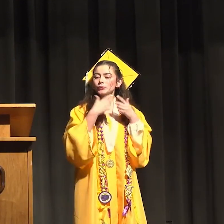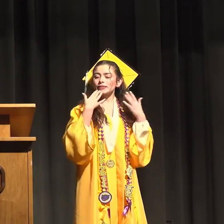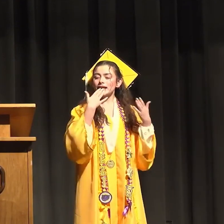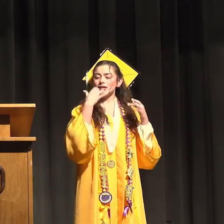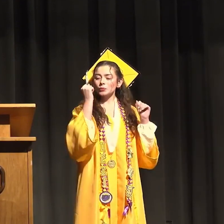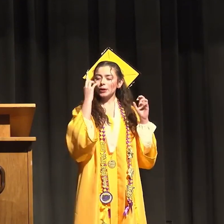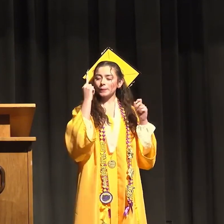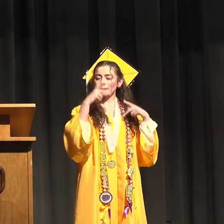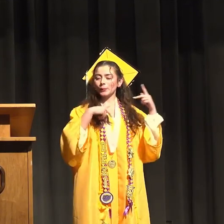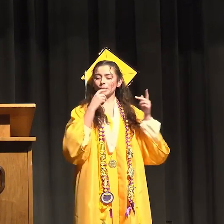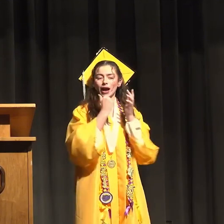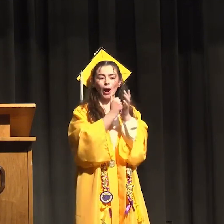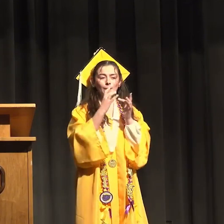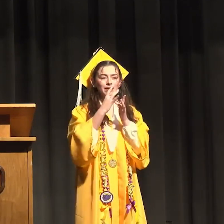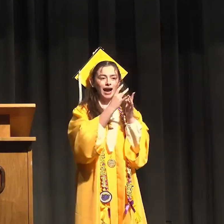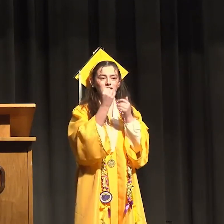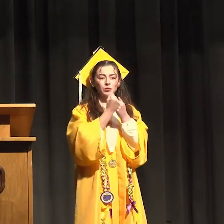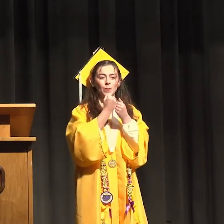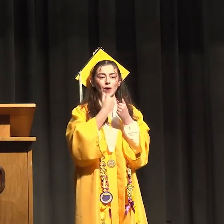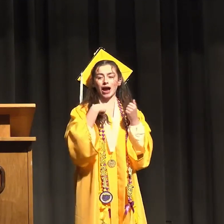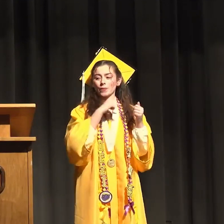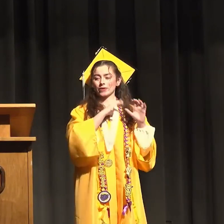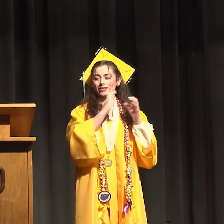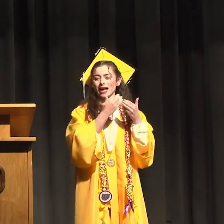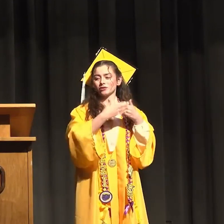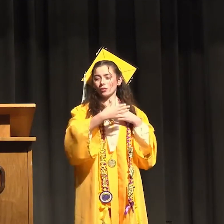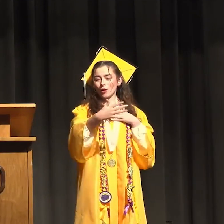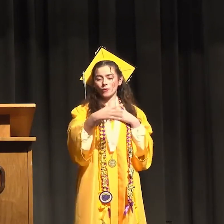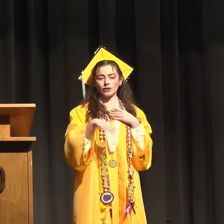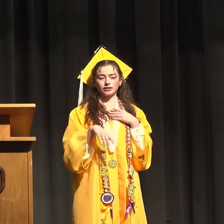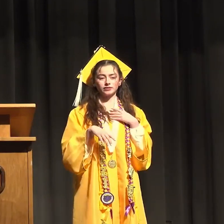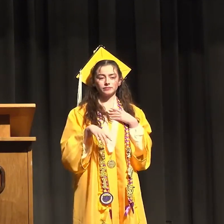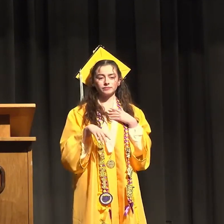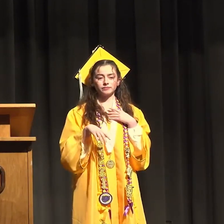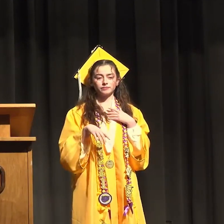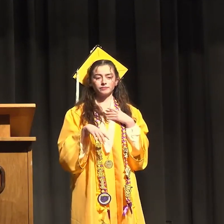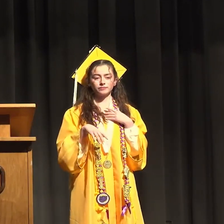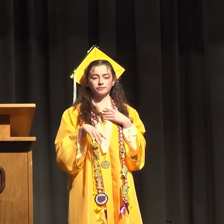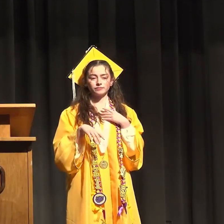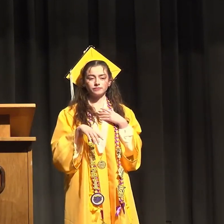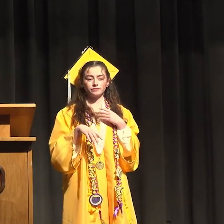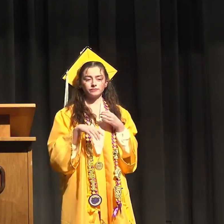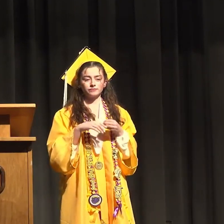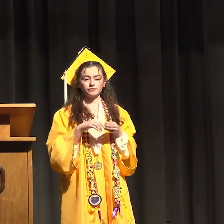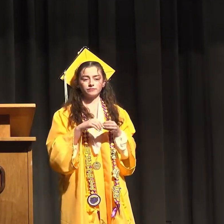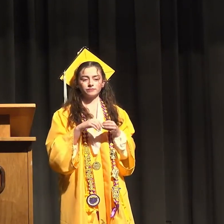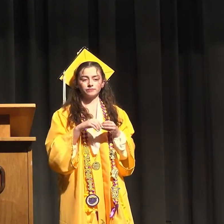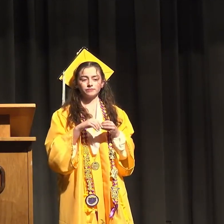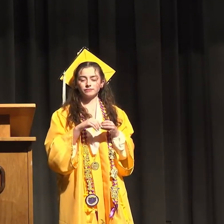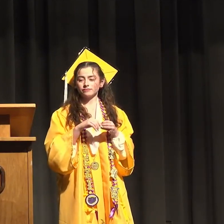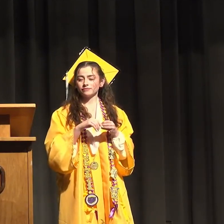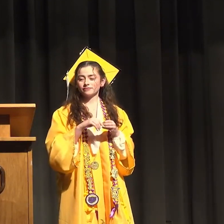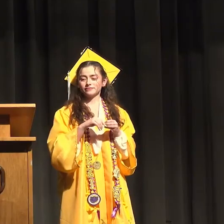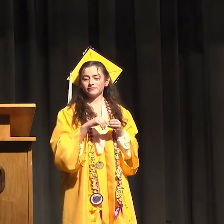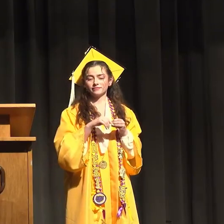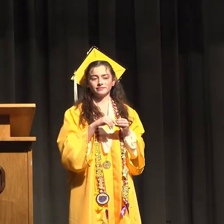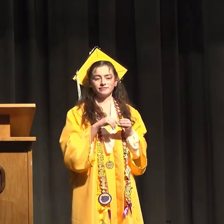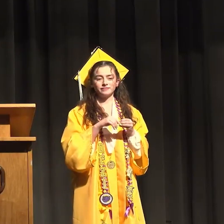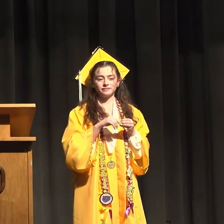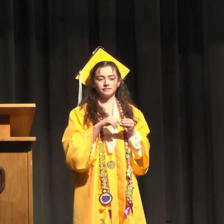our high school journey, has come to an end. Before I share my story, I want to take a moment to thank some of the incredible people who have